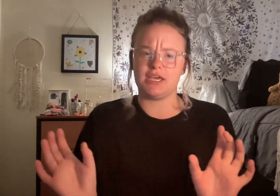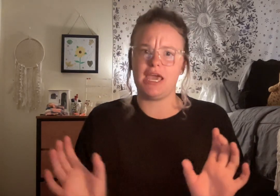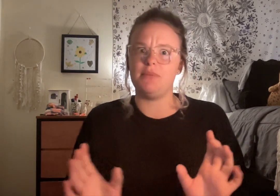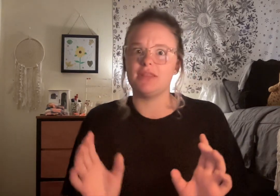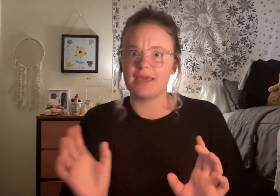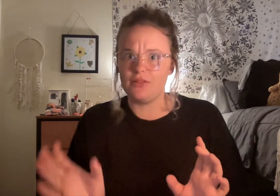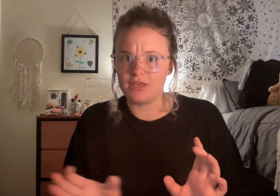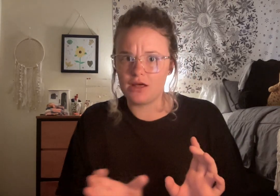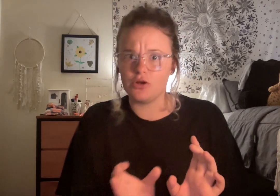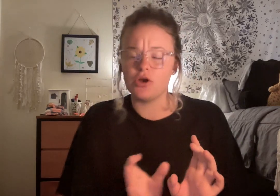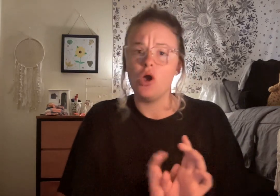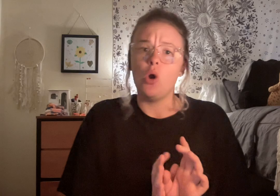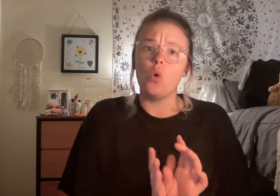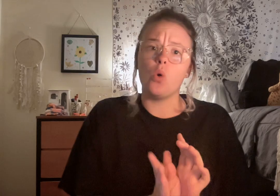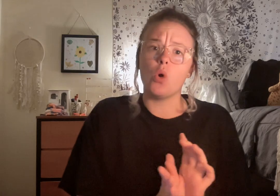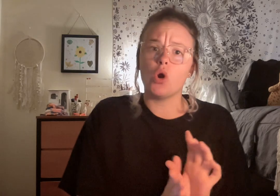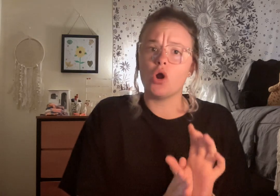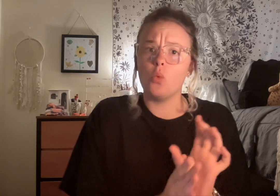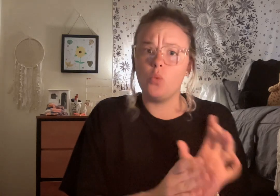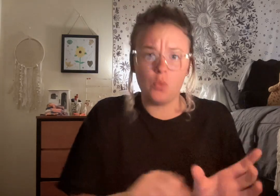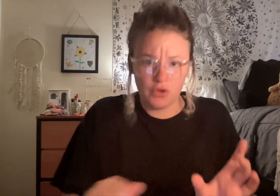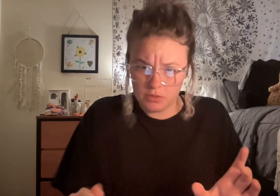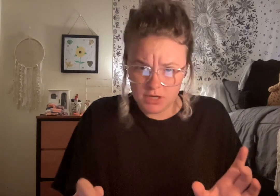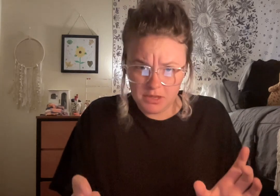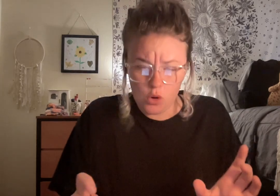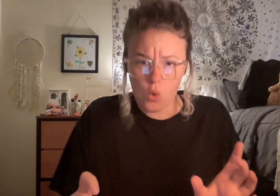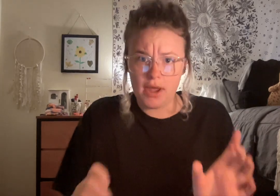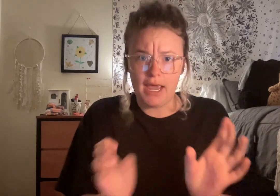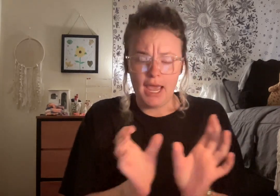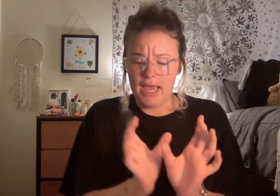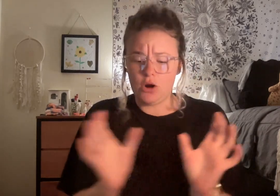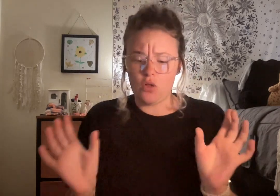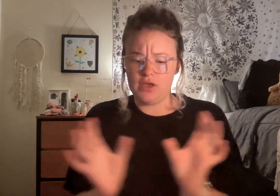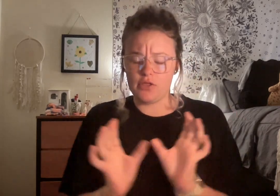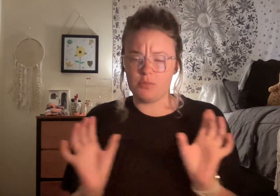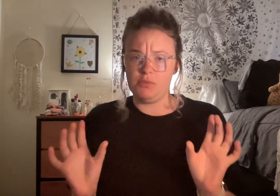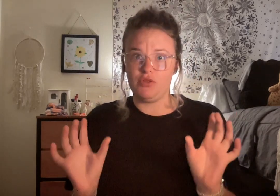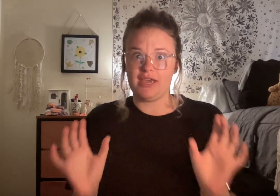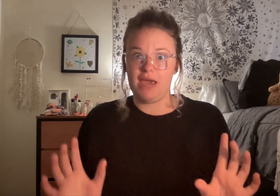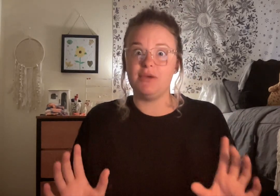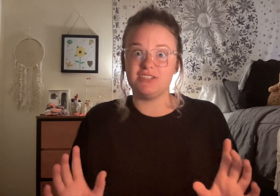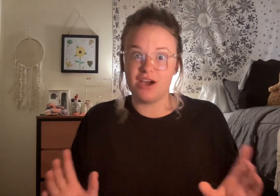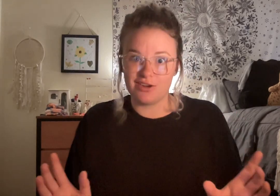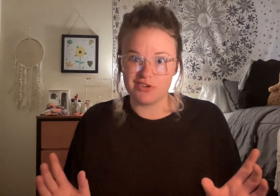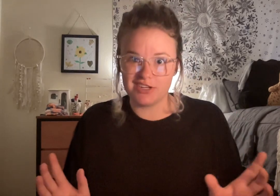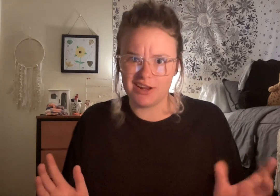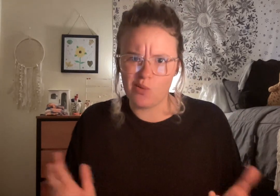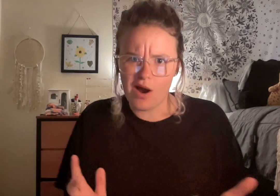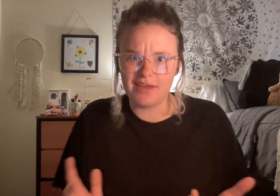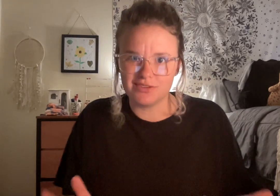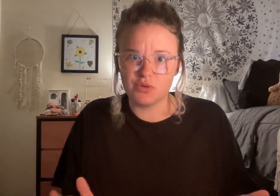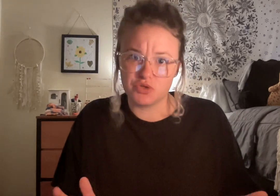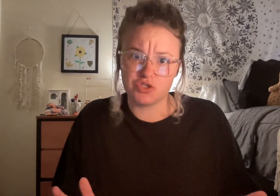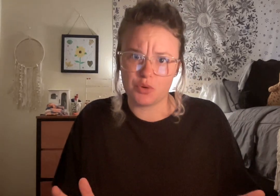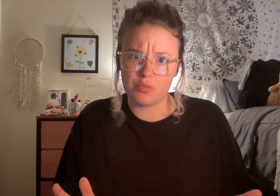came in, like Helen Keller or William W. Hoy, and all the other people that came into understanding why this culture is so